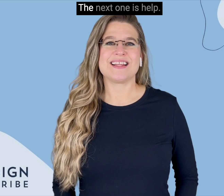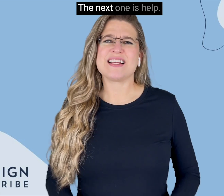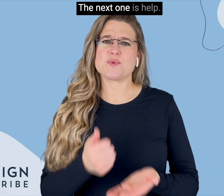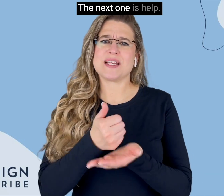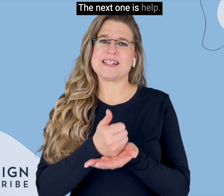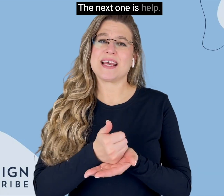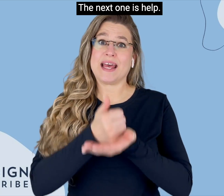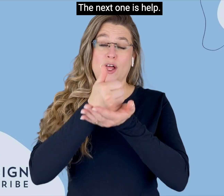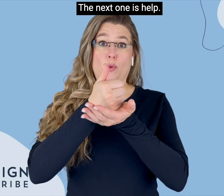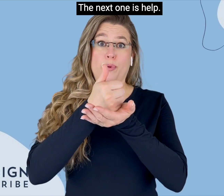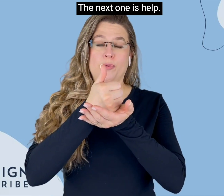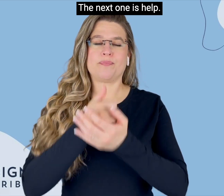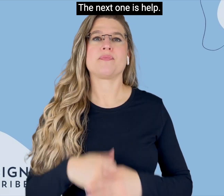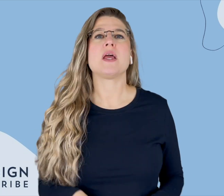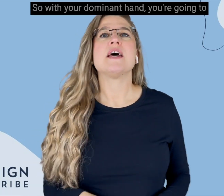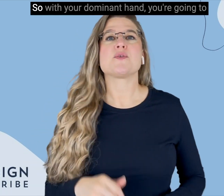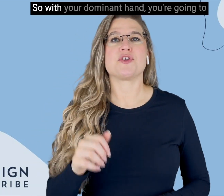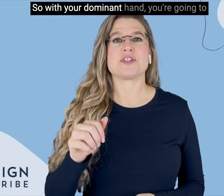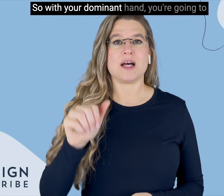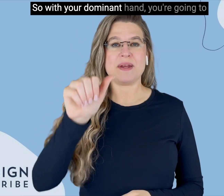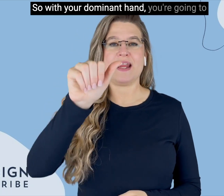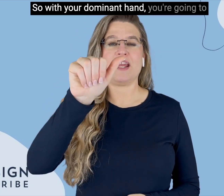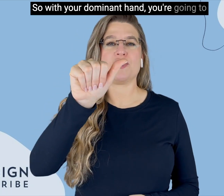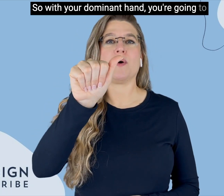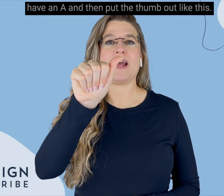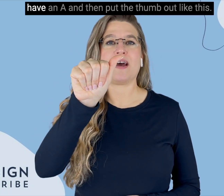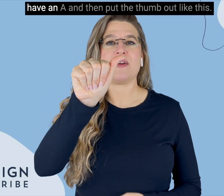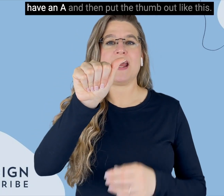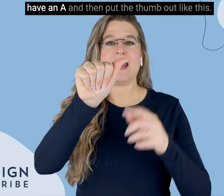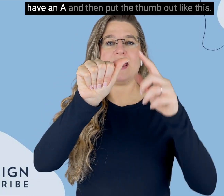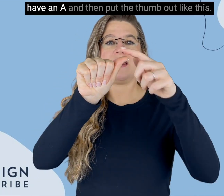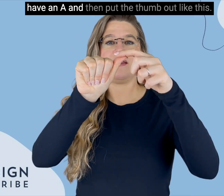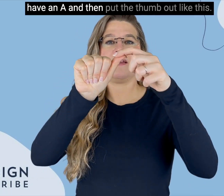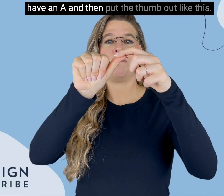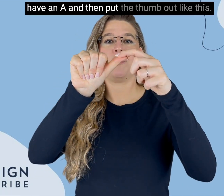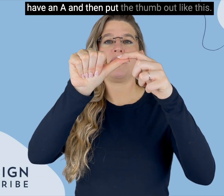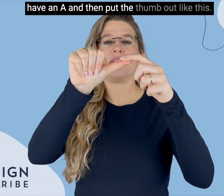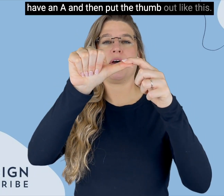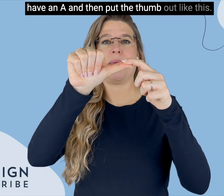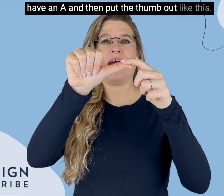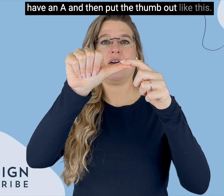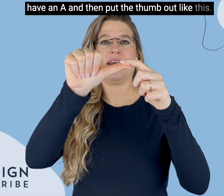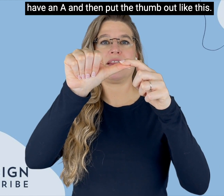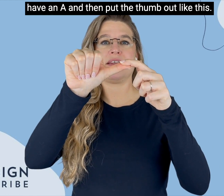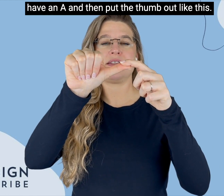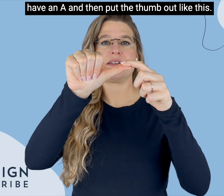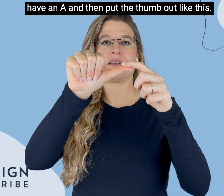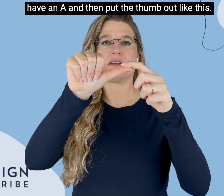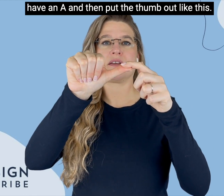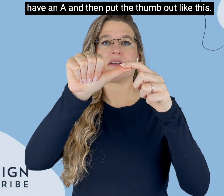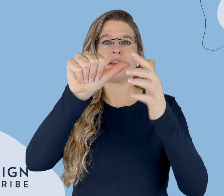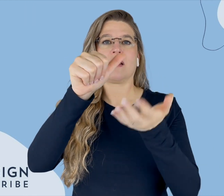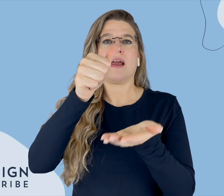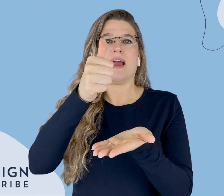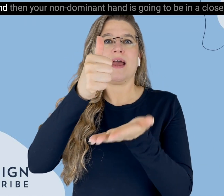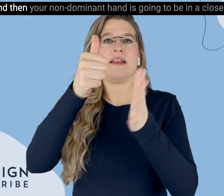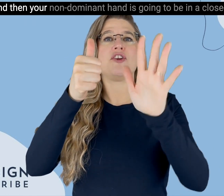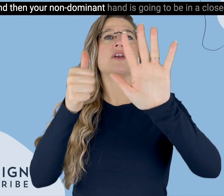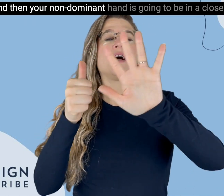The next one is help. So with your dominant hand, you're going to have an A and then put the thumb out like this. And then your